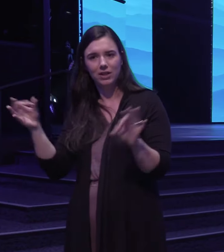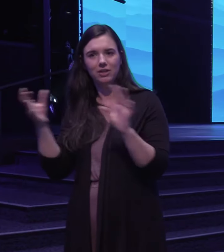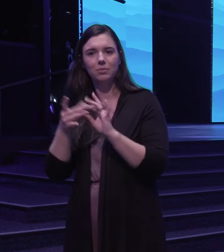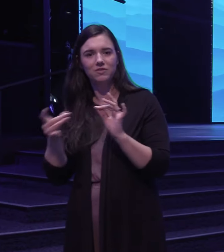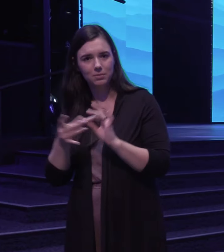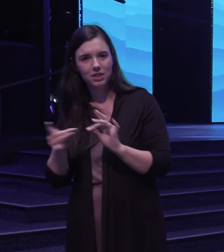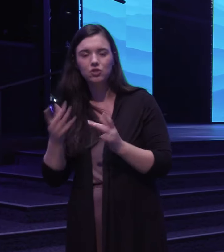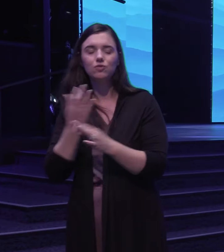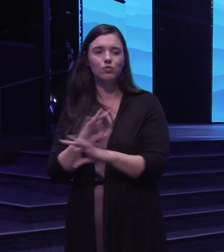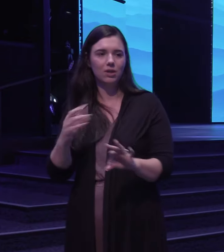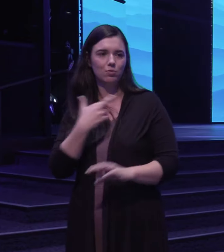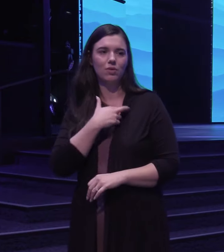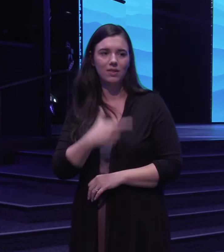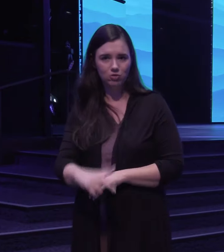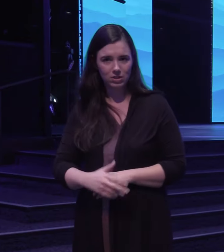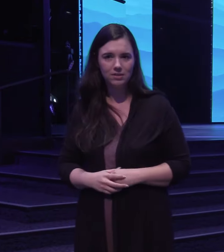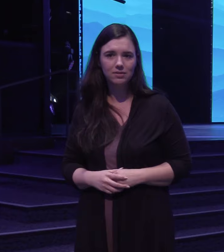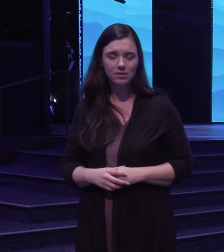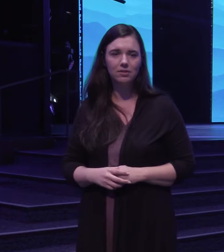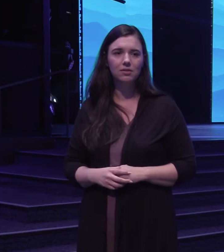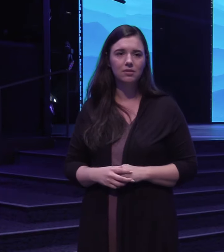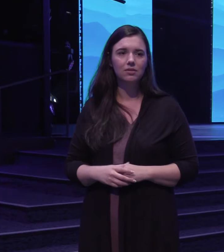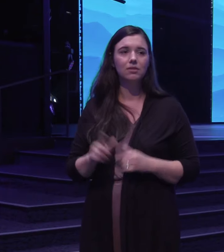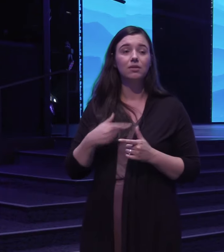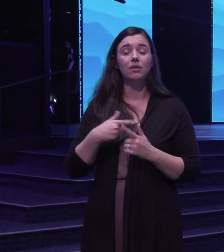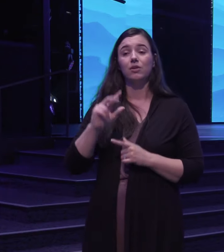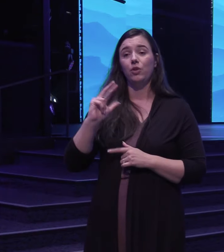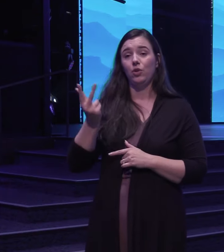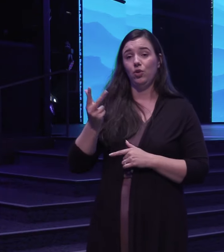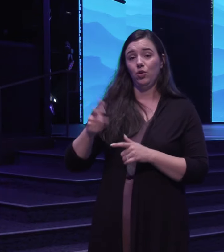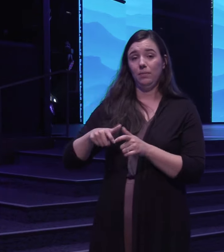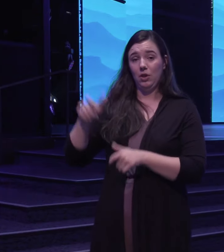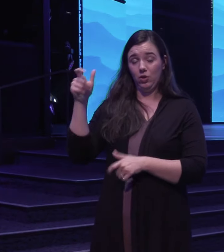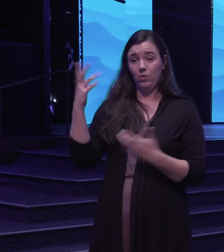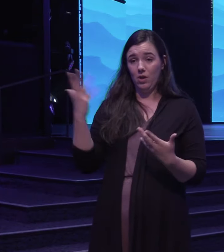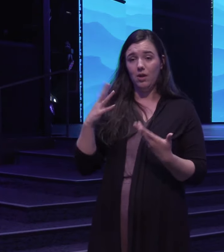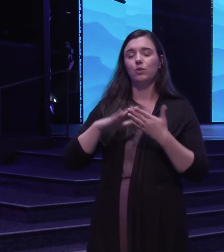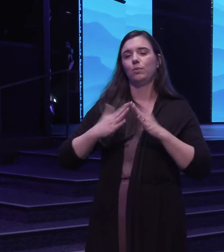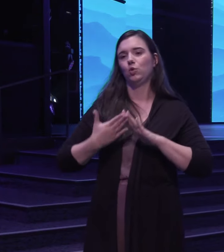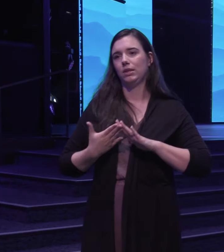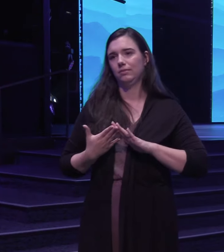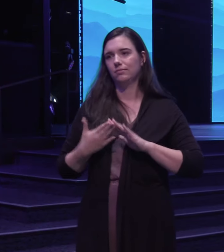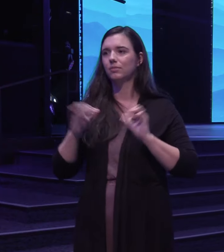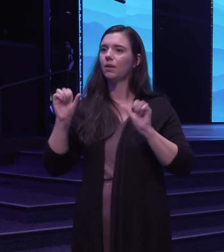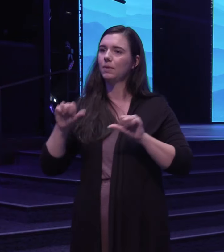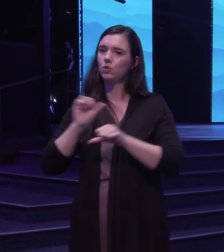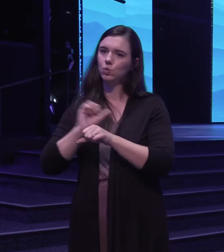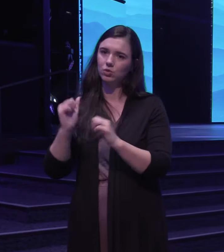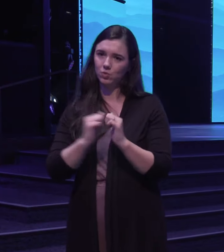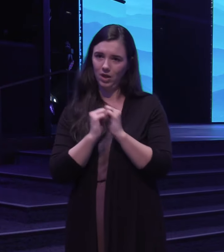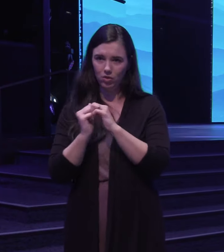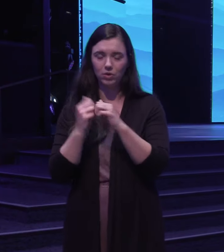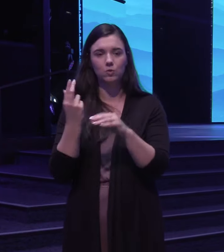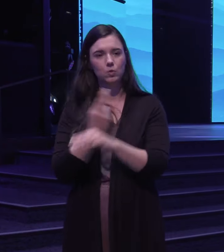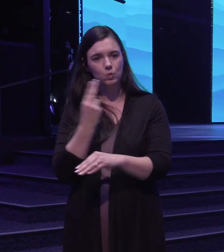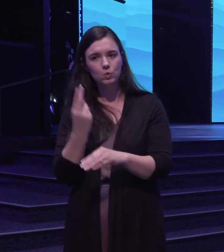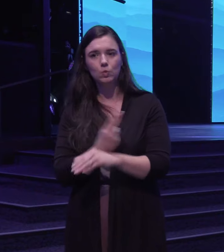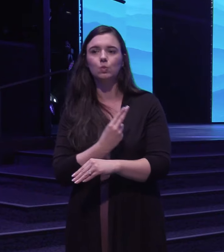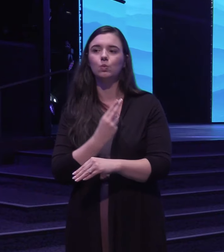speech, freedom of religion. And then the third pillar, community. The ability to work together, to